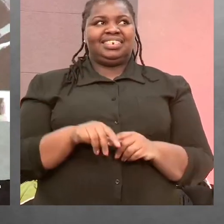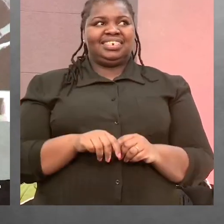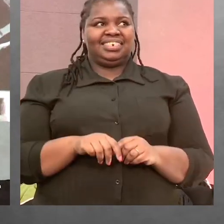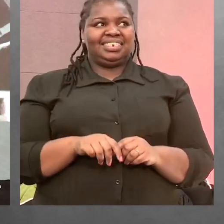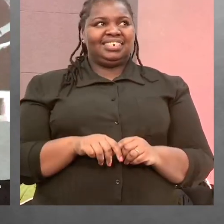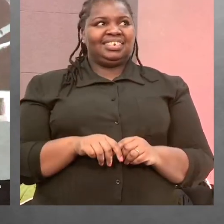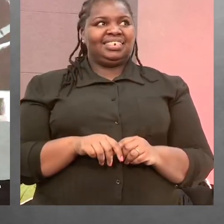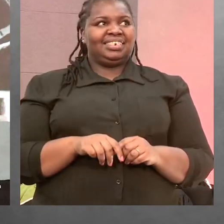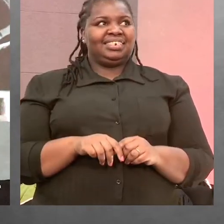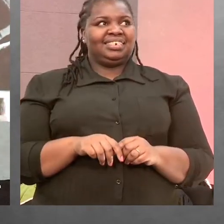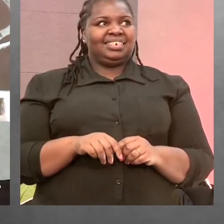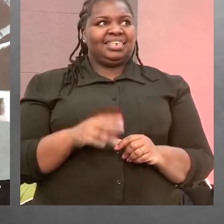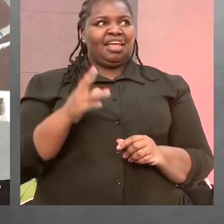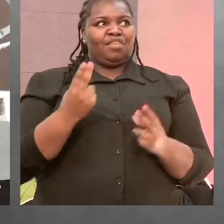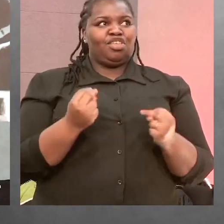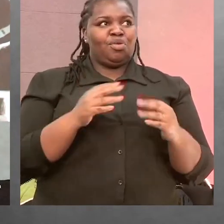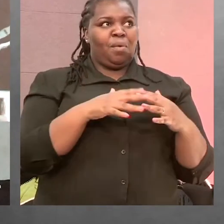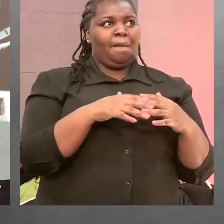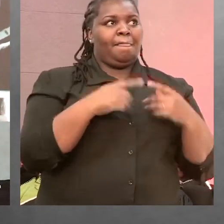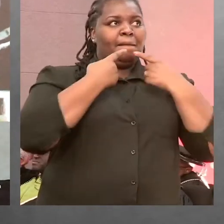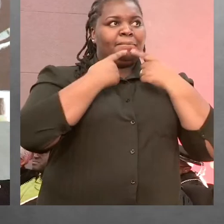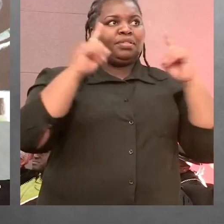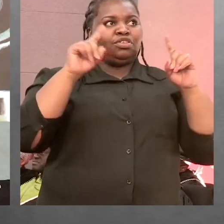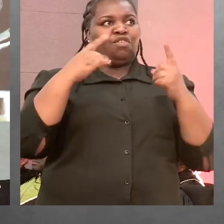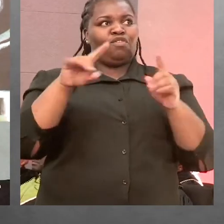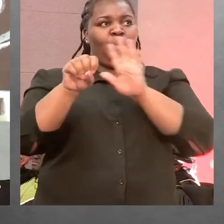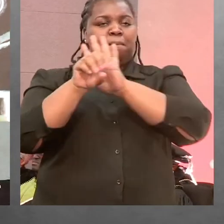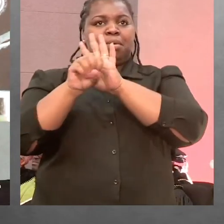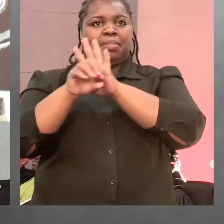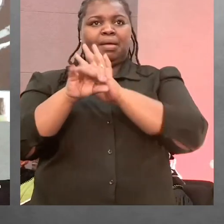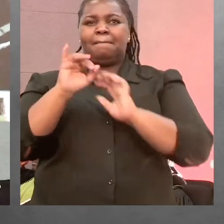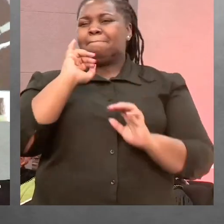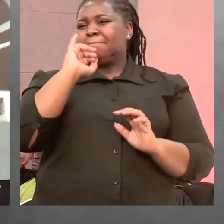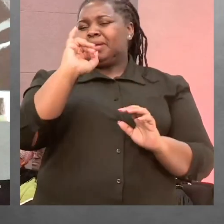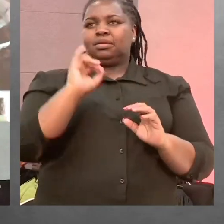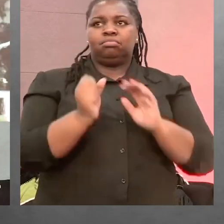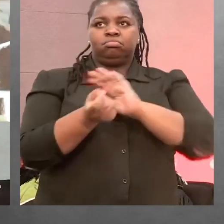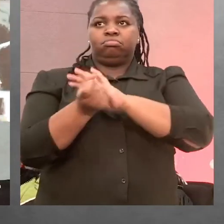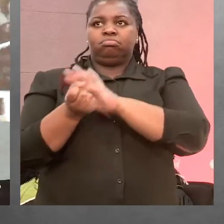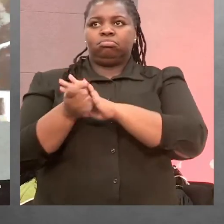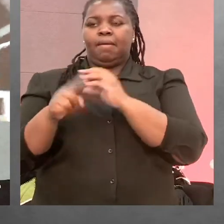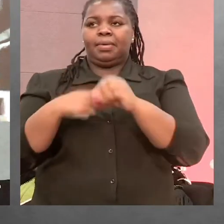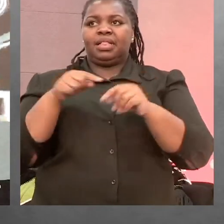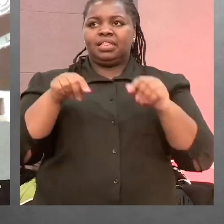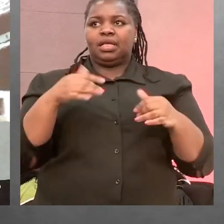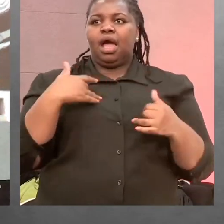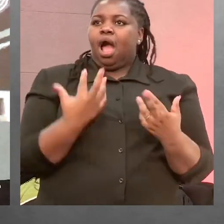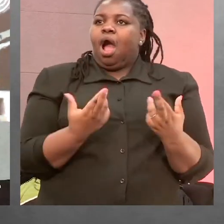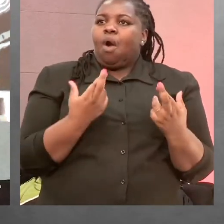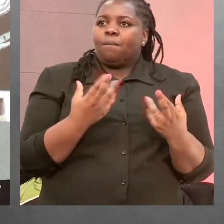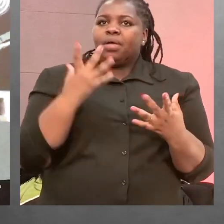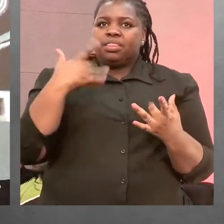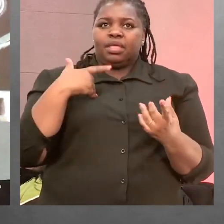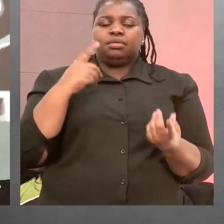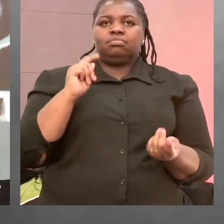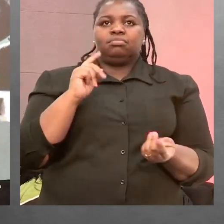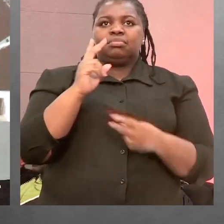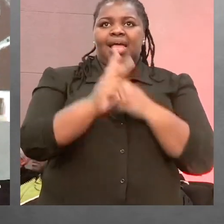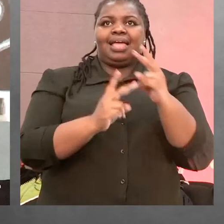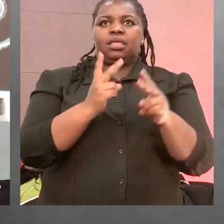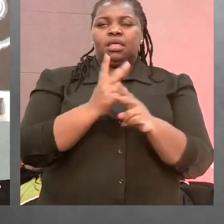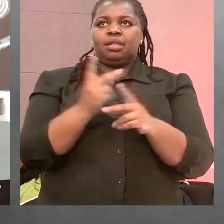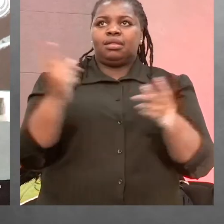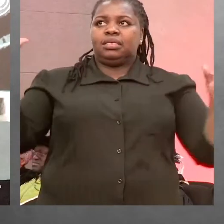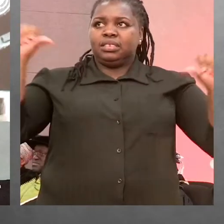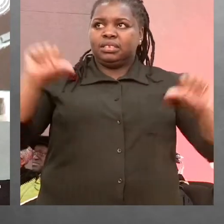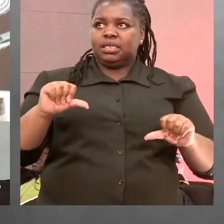2019, there's been a publishment by the media houses. Bad things about this university. I so wish they can come back again and